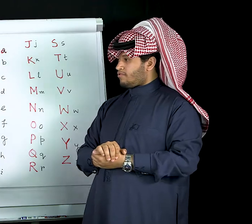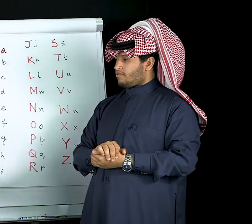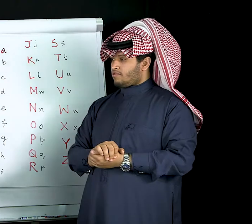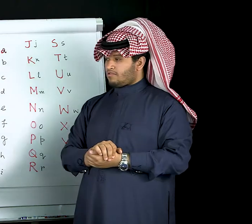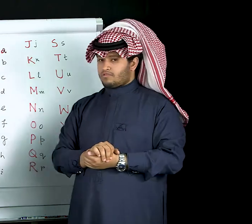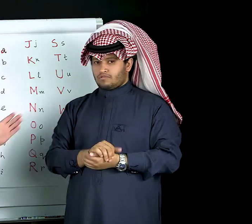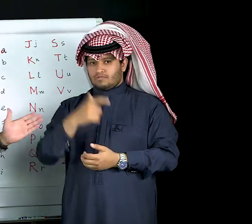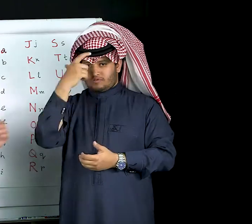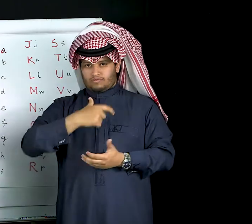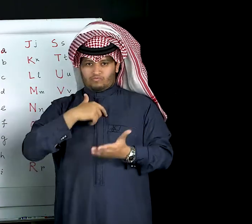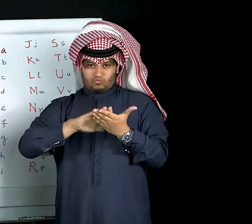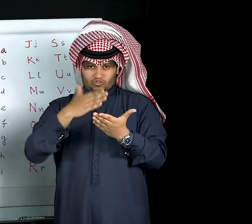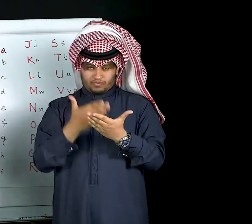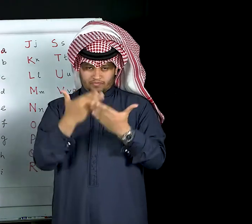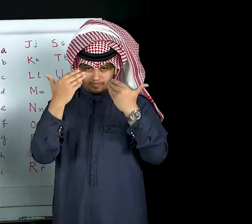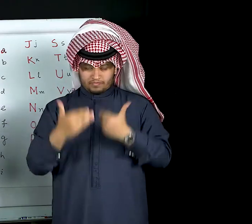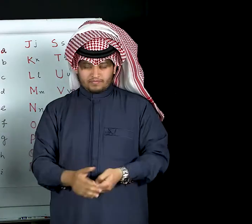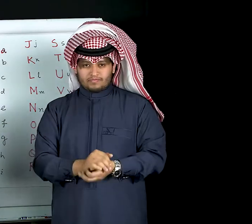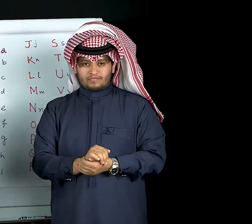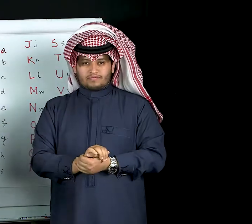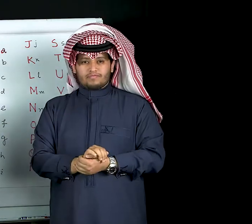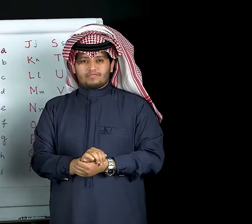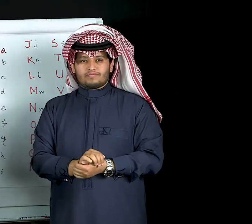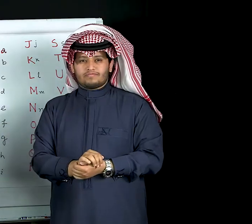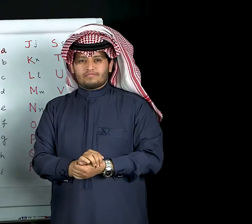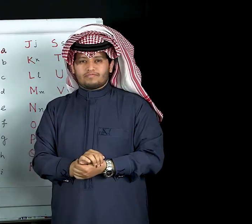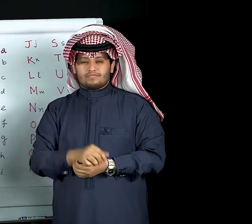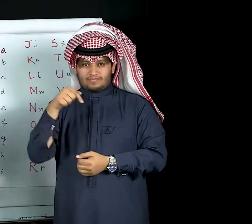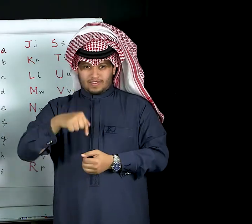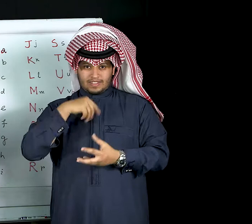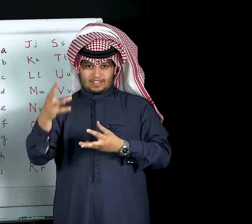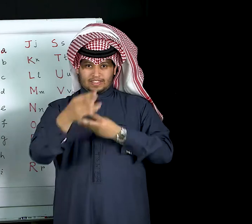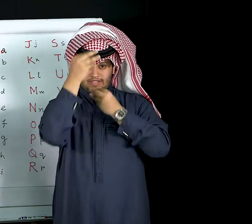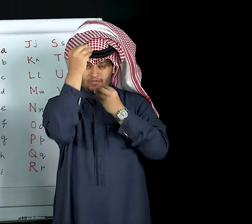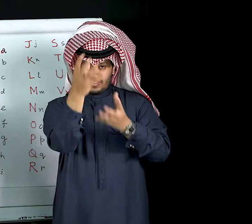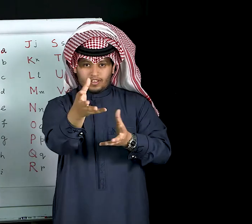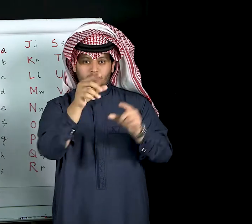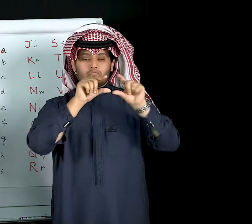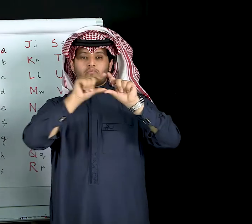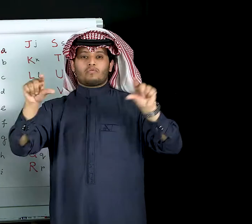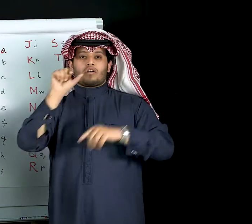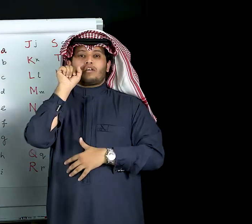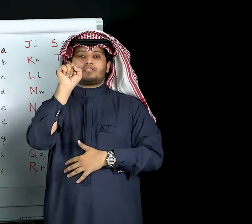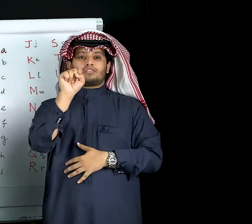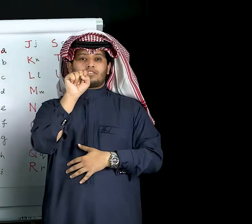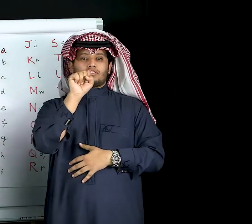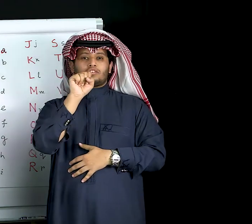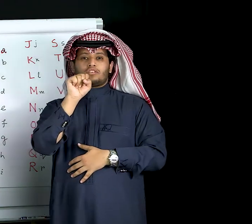The interpreter will not use any